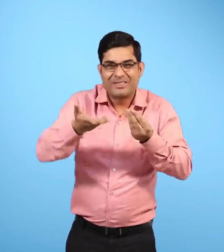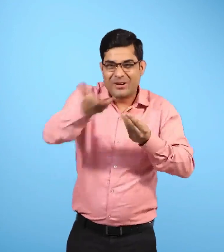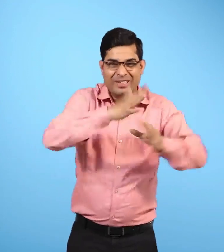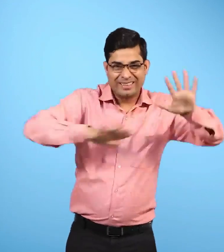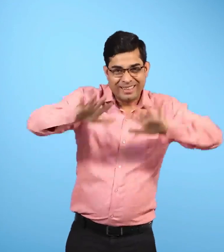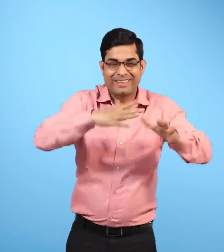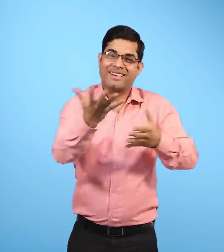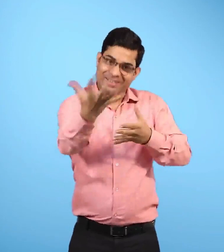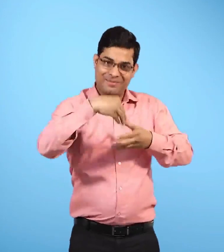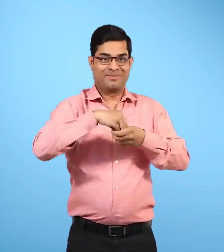a play?